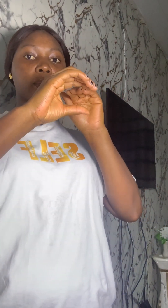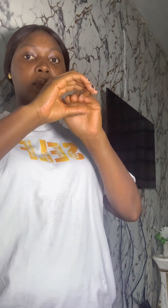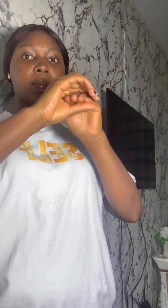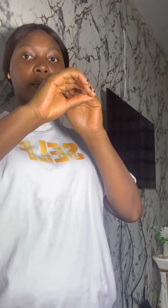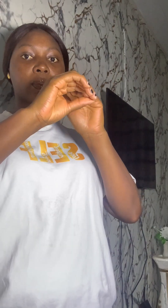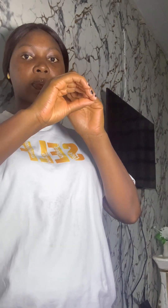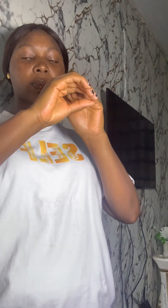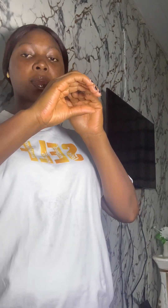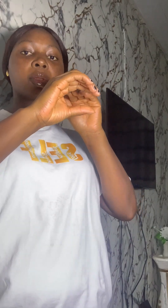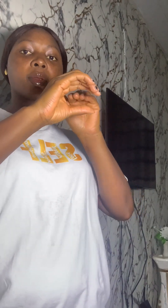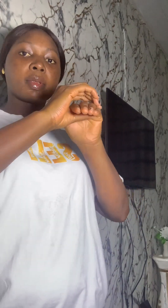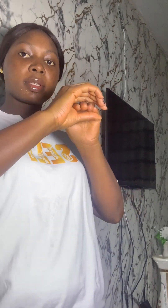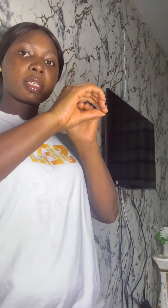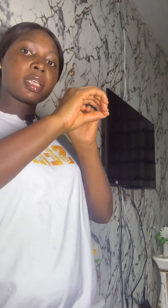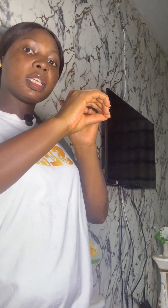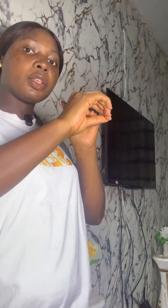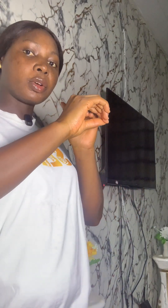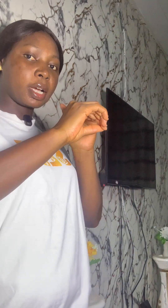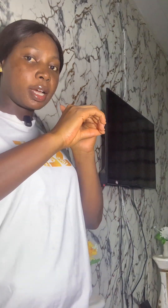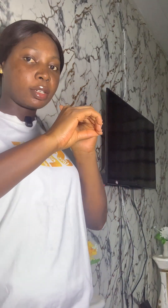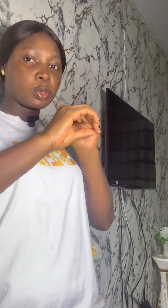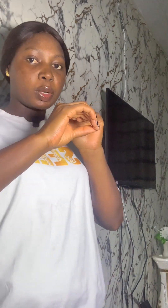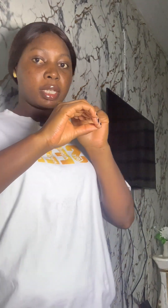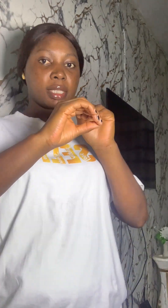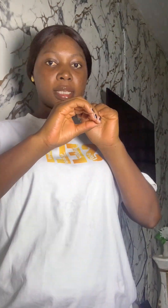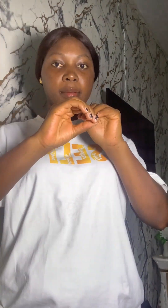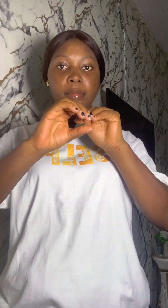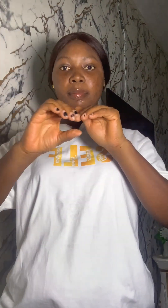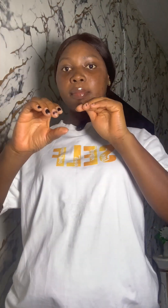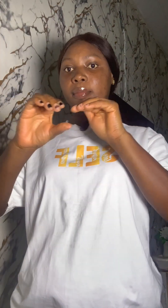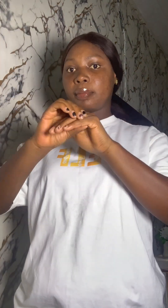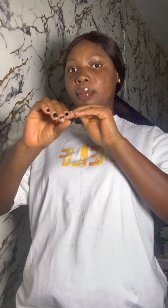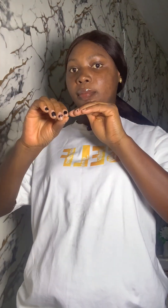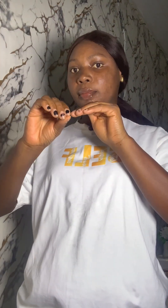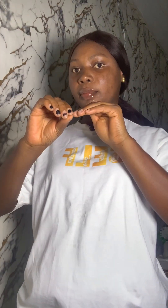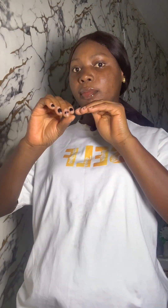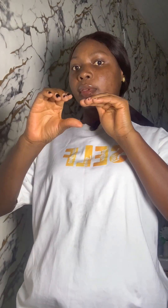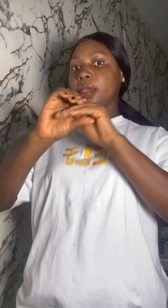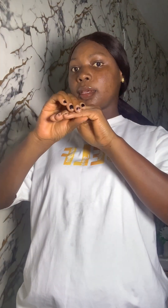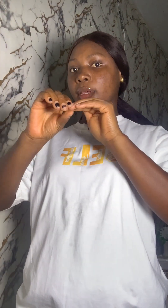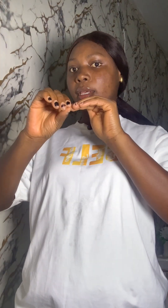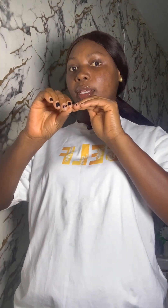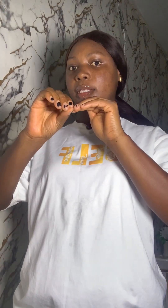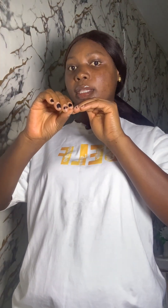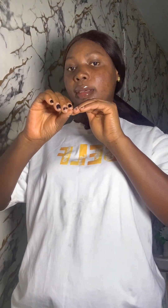Sticking in your card to an ATM. ATM.